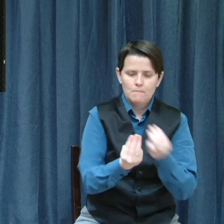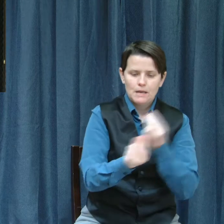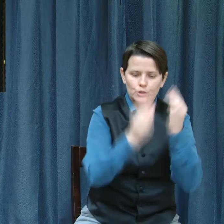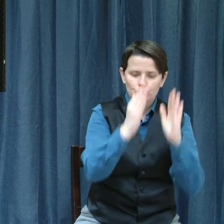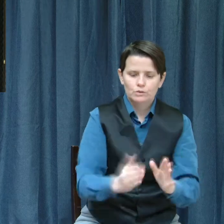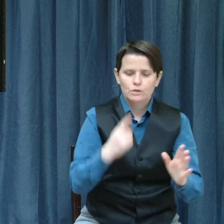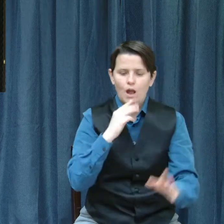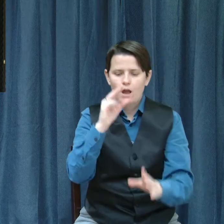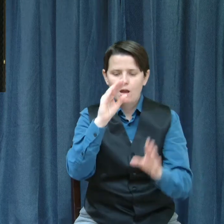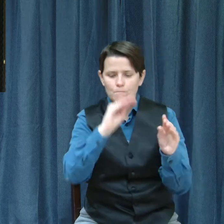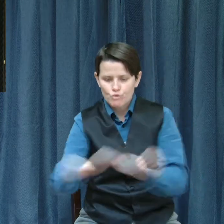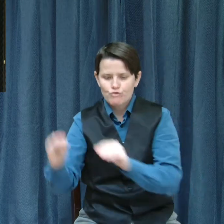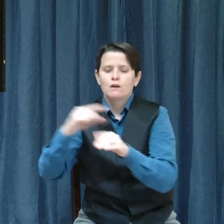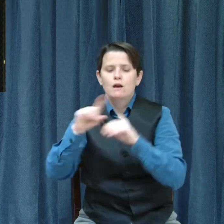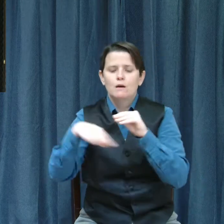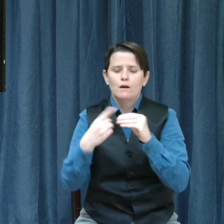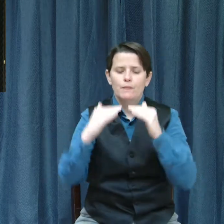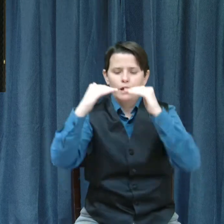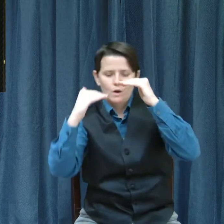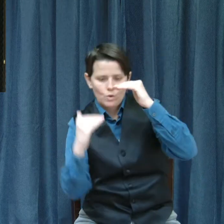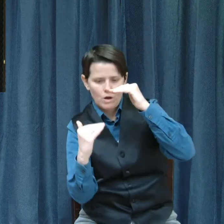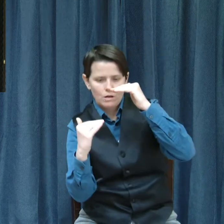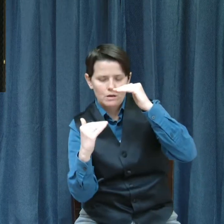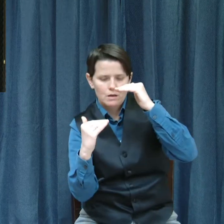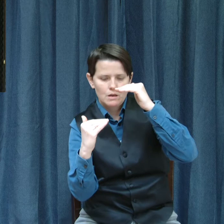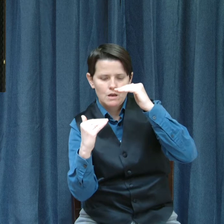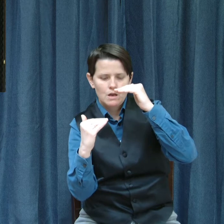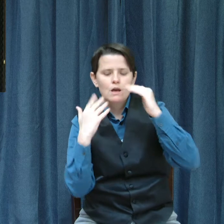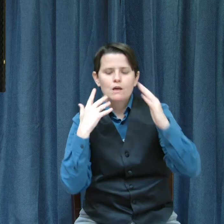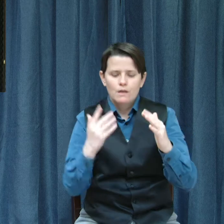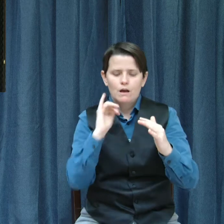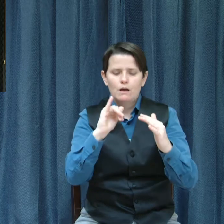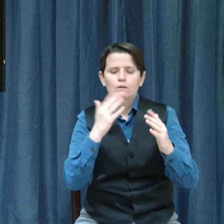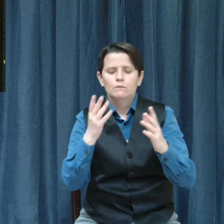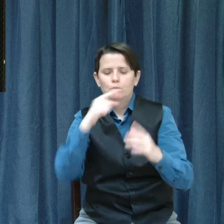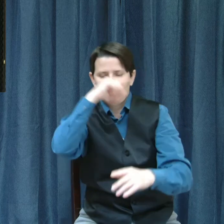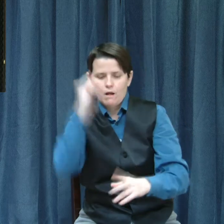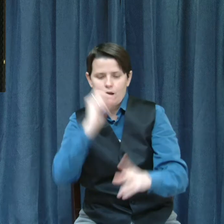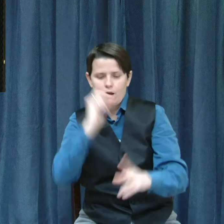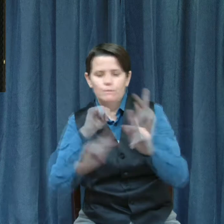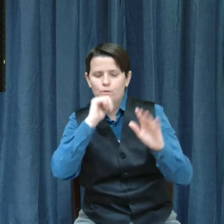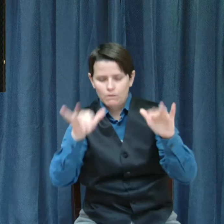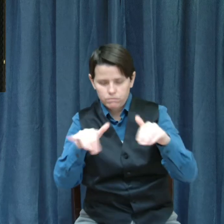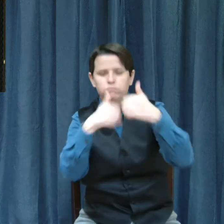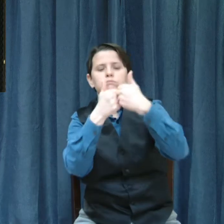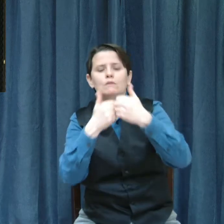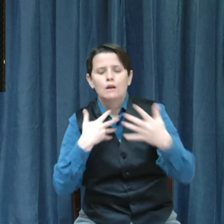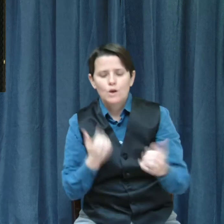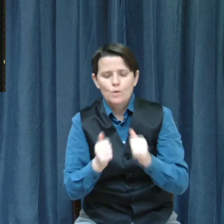the inequality and iniquity faced by Black people. The hard work now begins when we